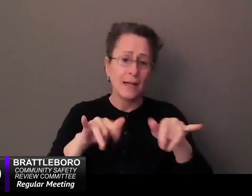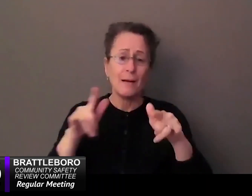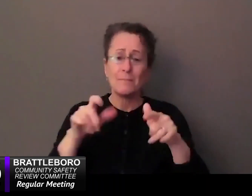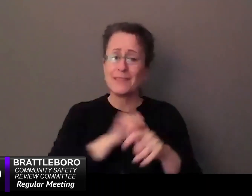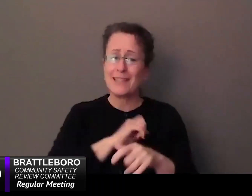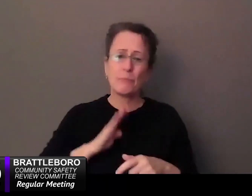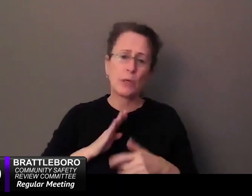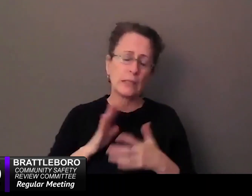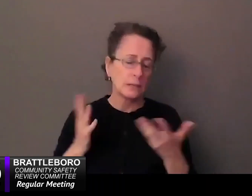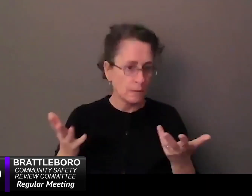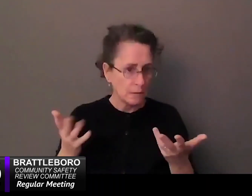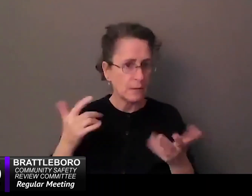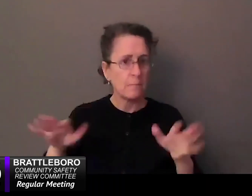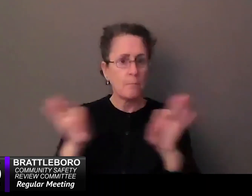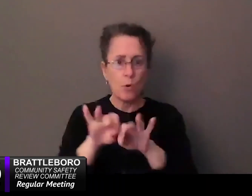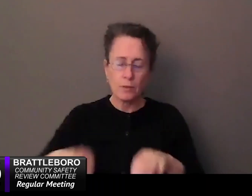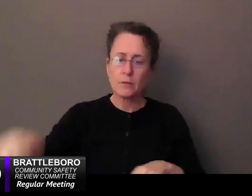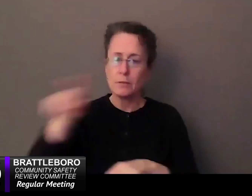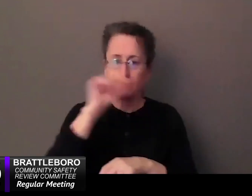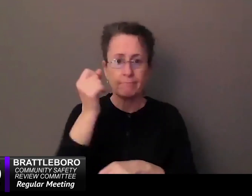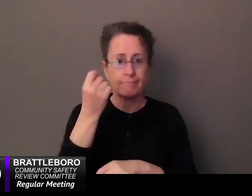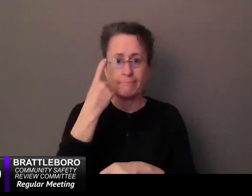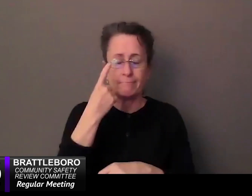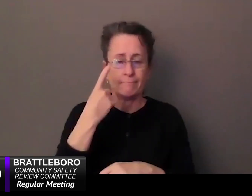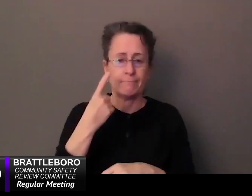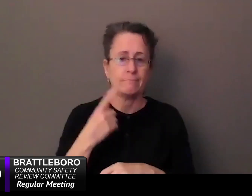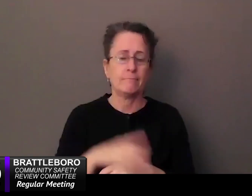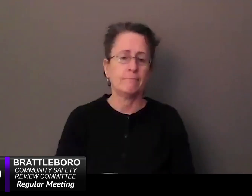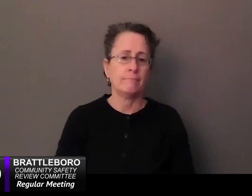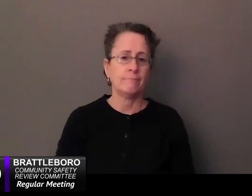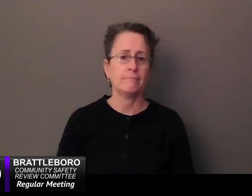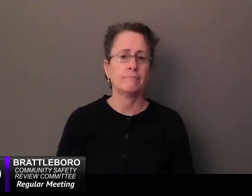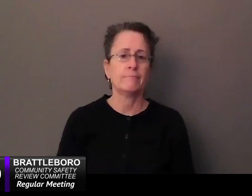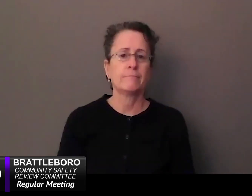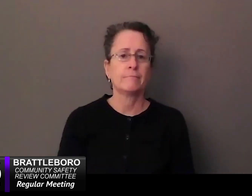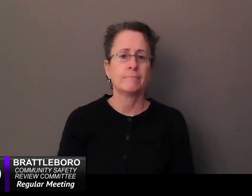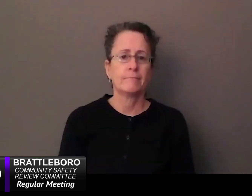I'm also typing. So.